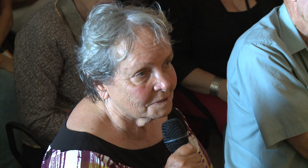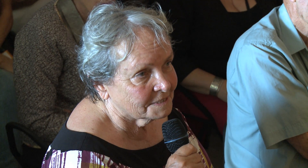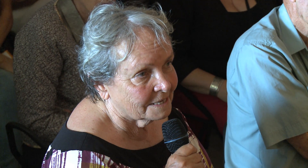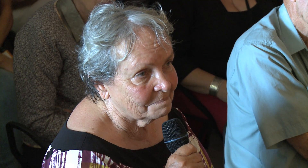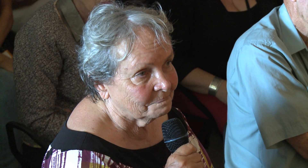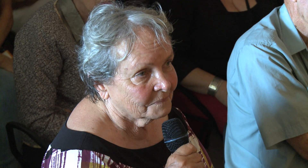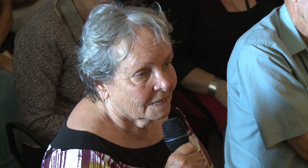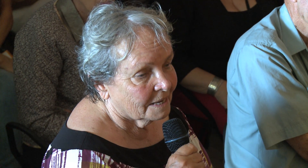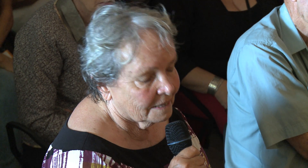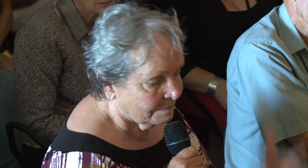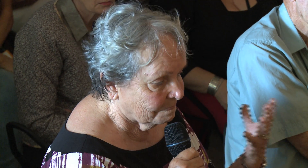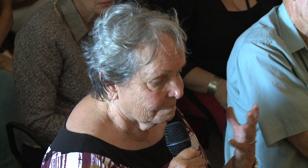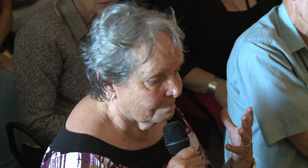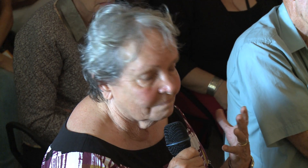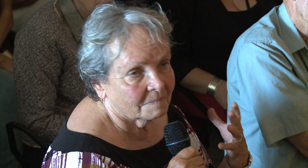happened was